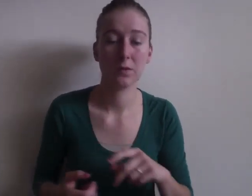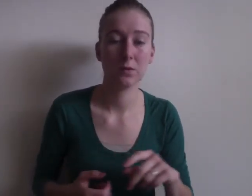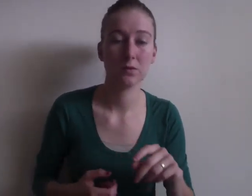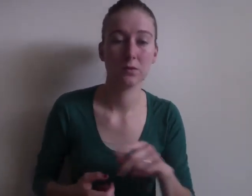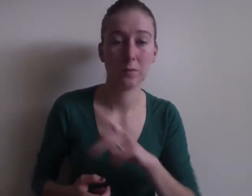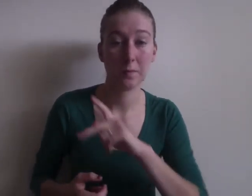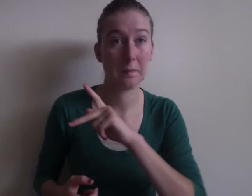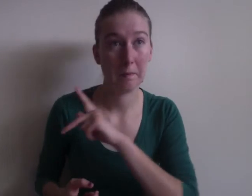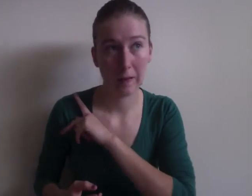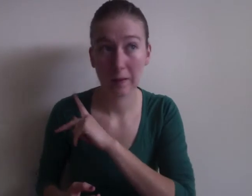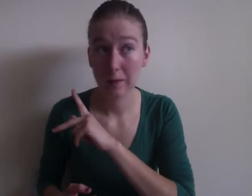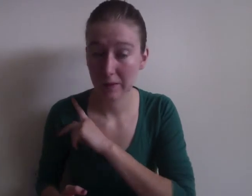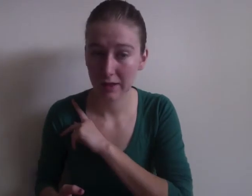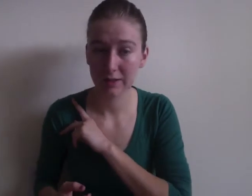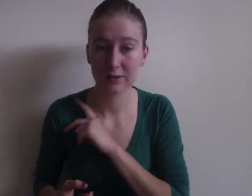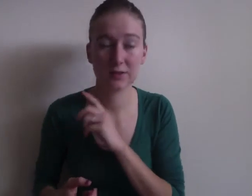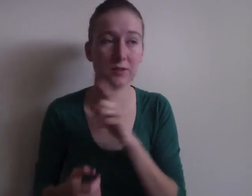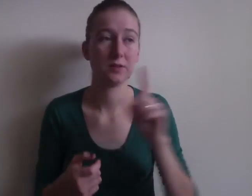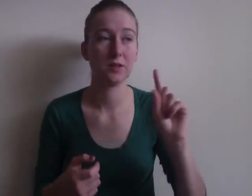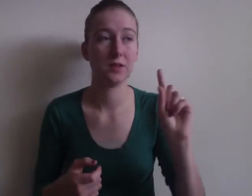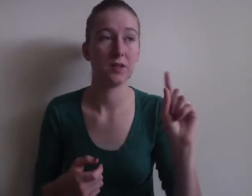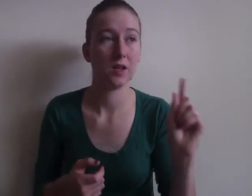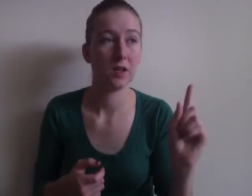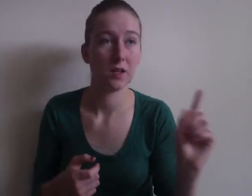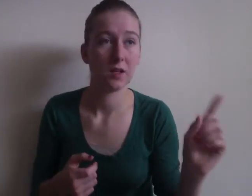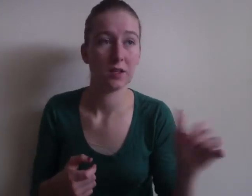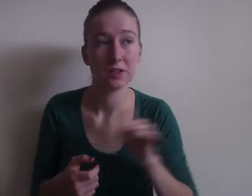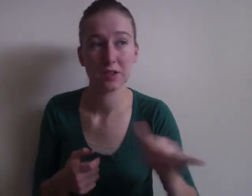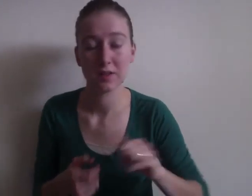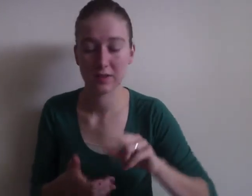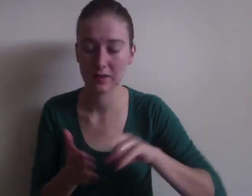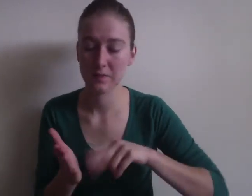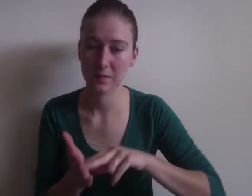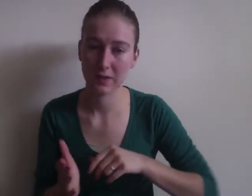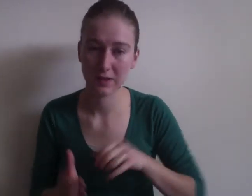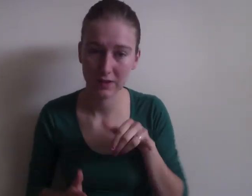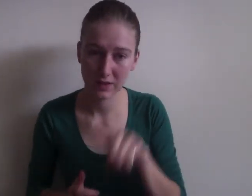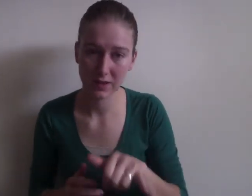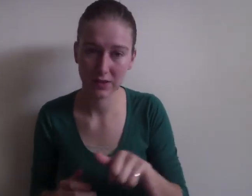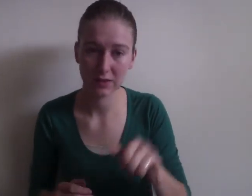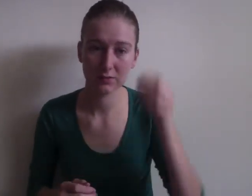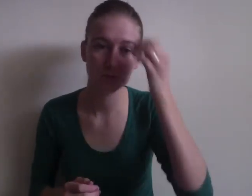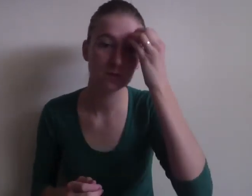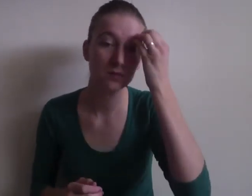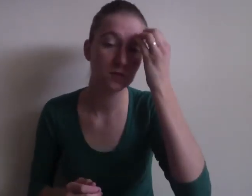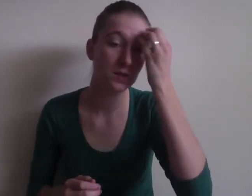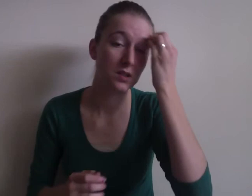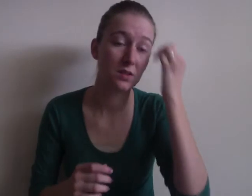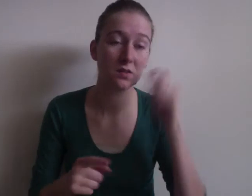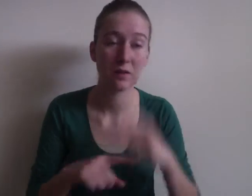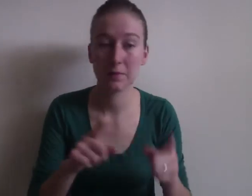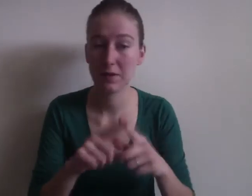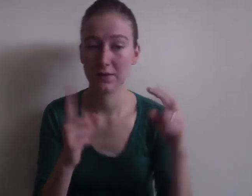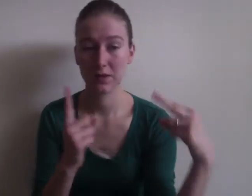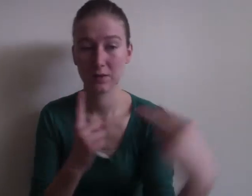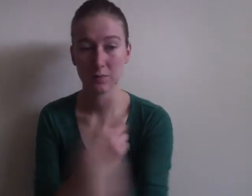too. People weren't used to seeing flowers painted as big as the slide, the screen up there.